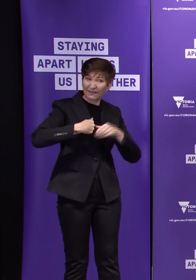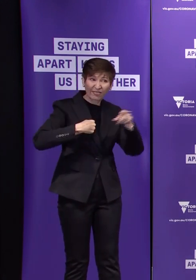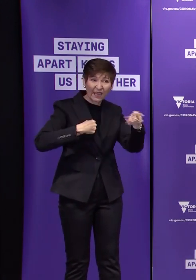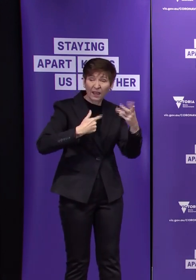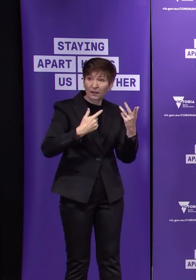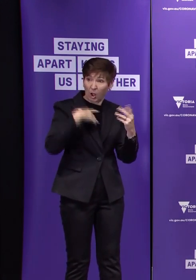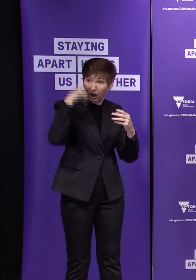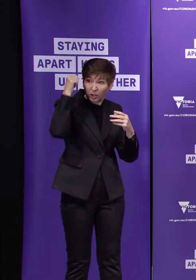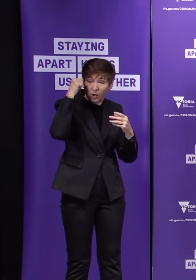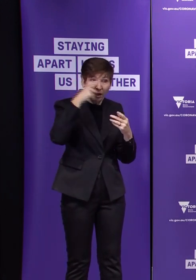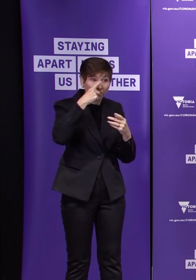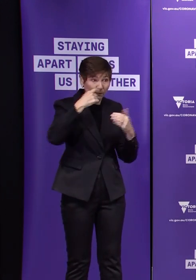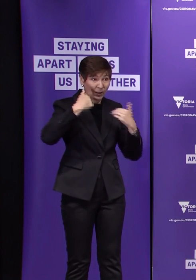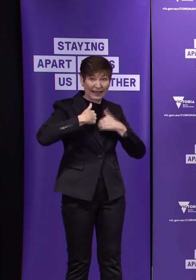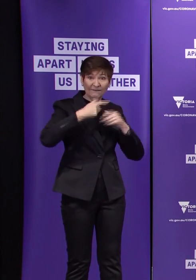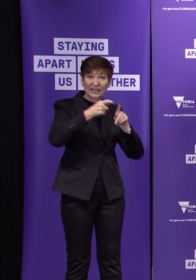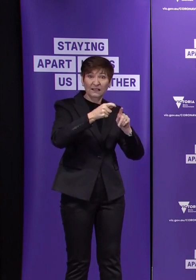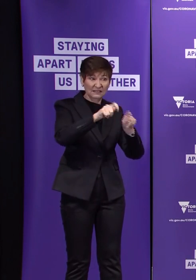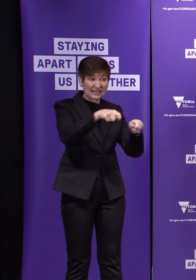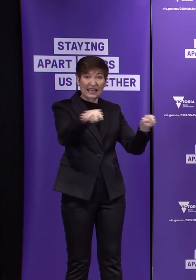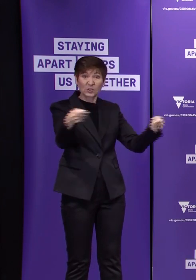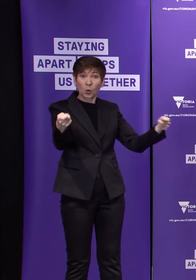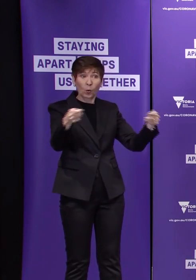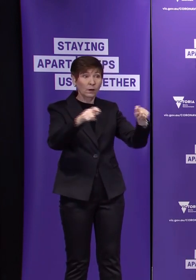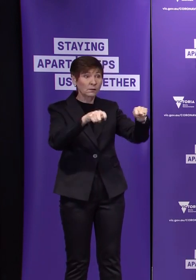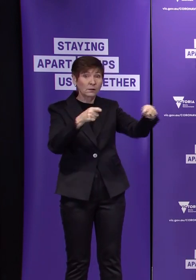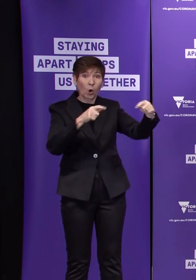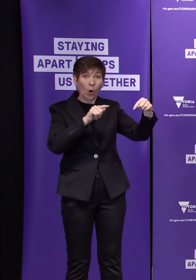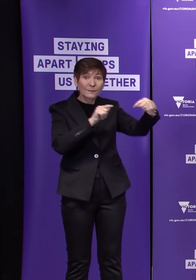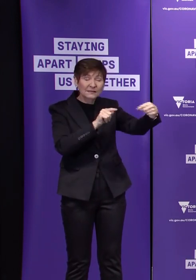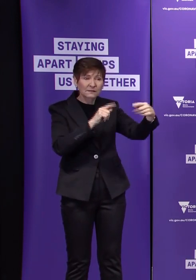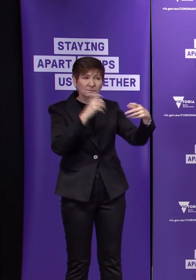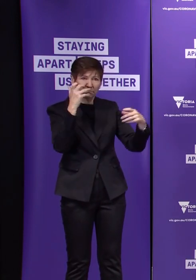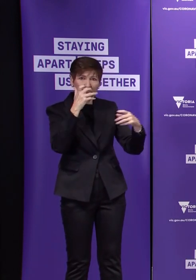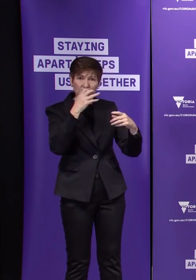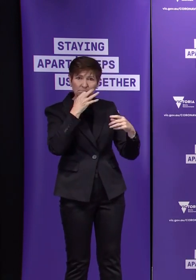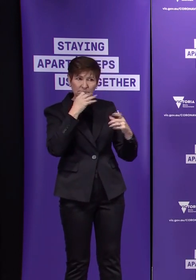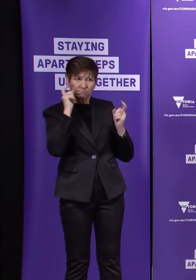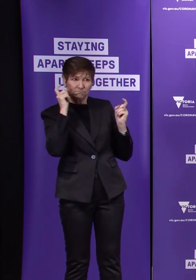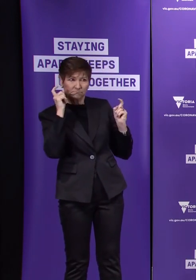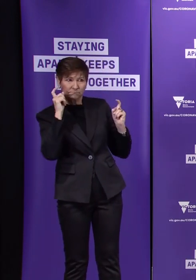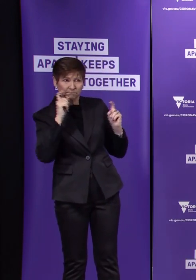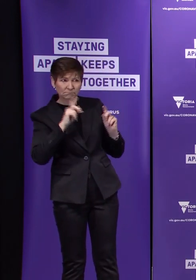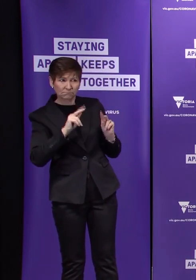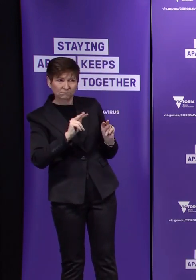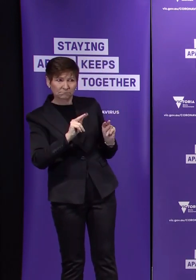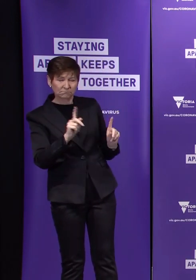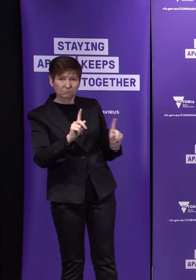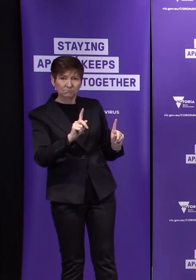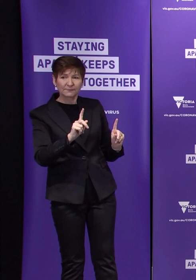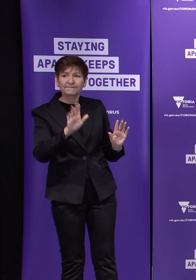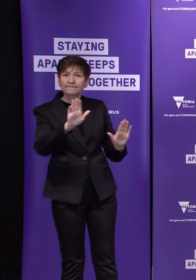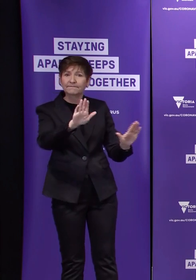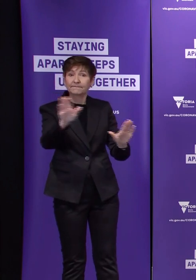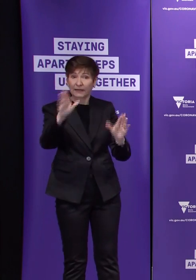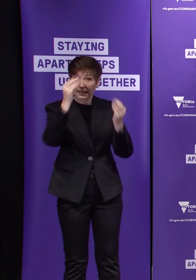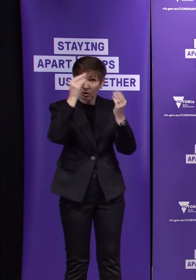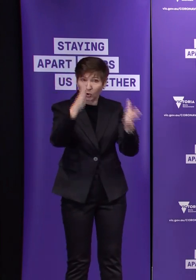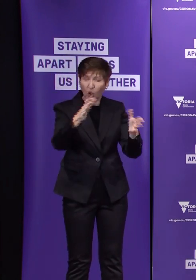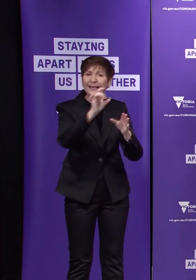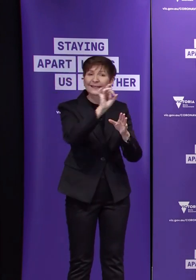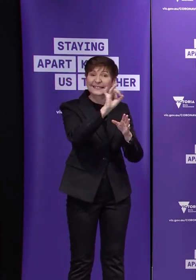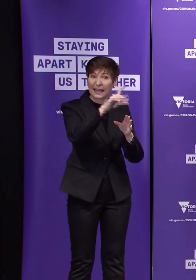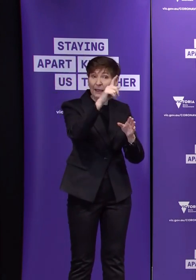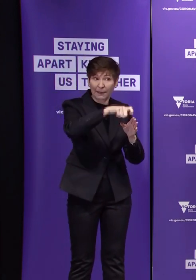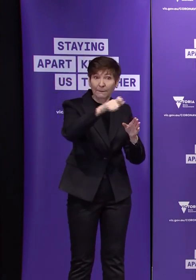neighbours, people in that local community, I would hope there was some sense of reassurance that 10 have been relocated yesterday, 12 more